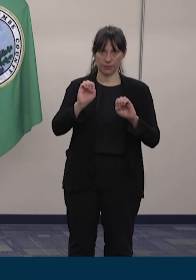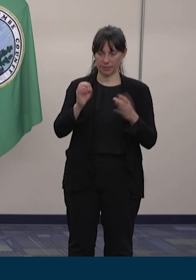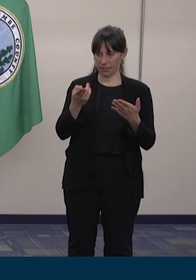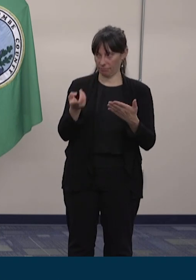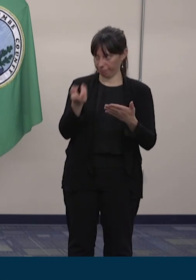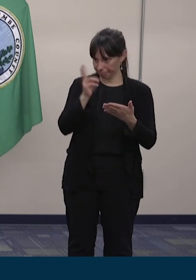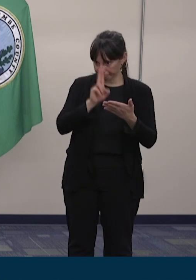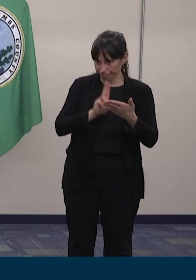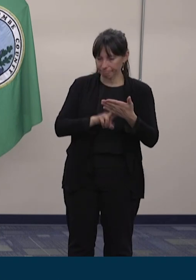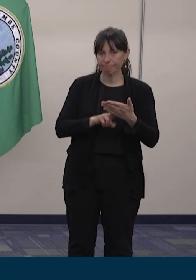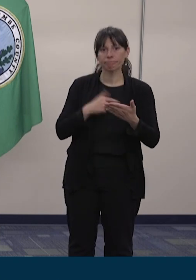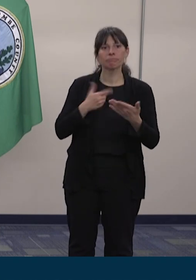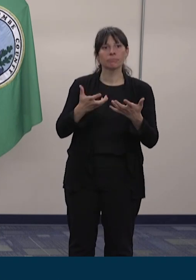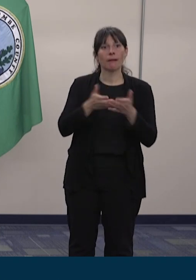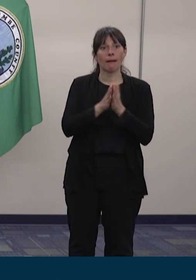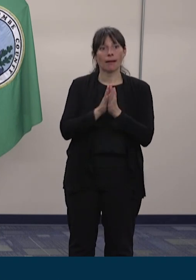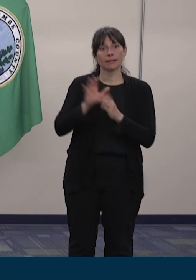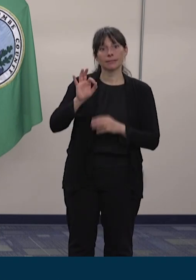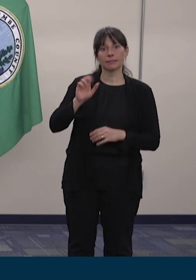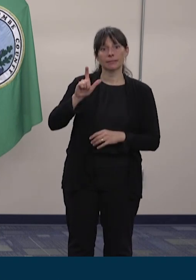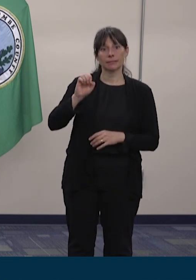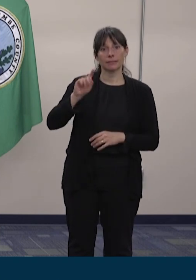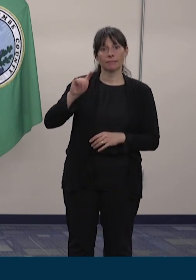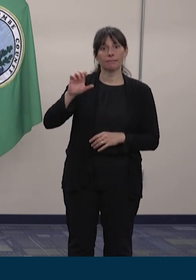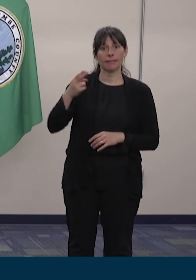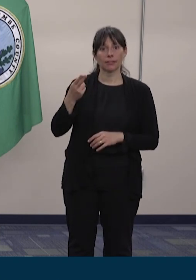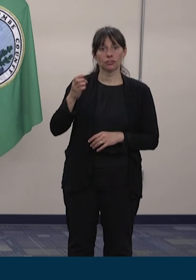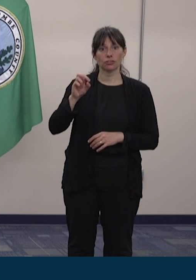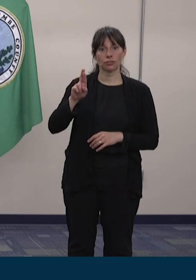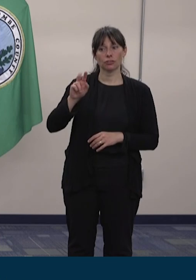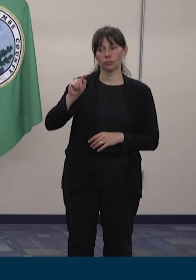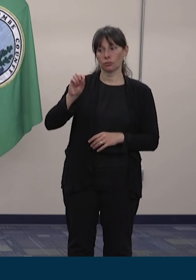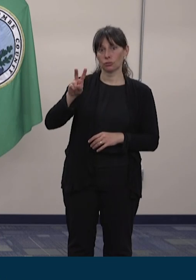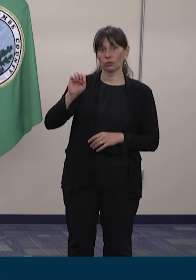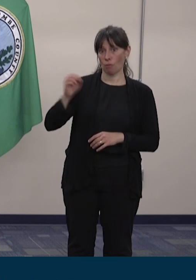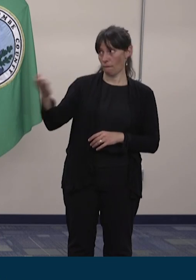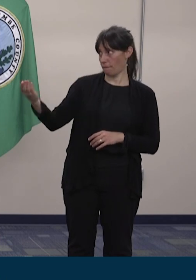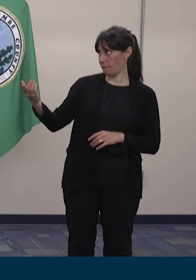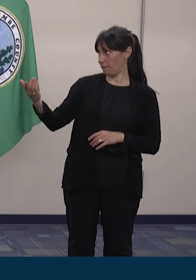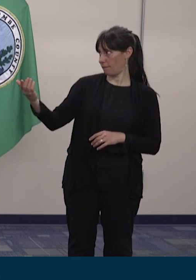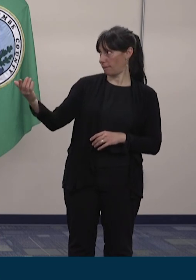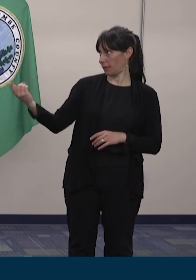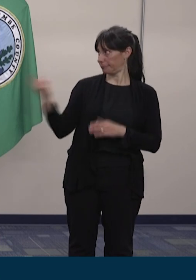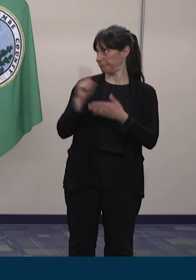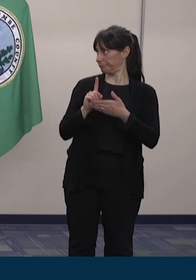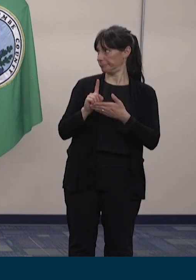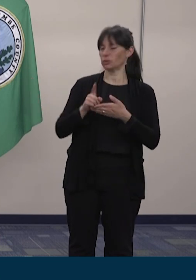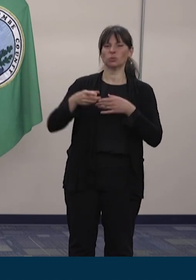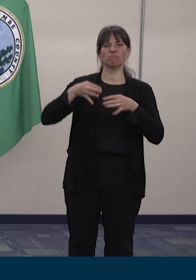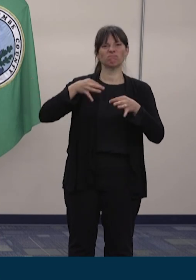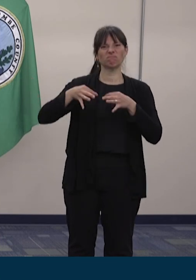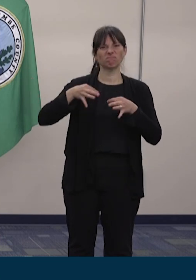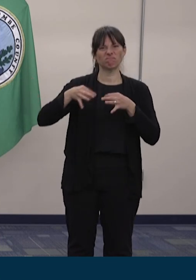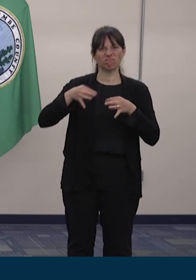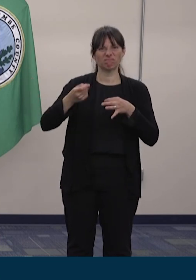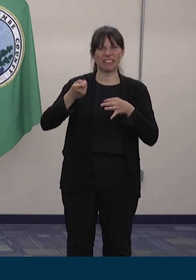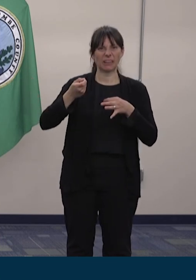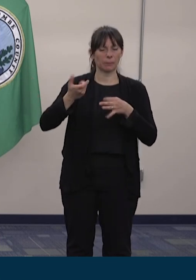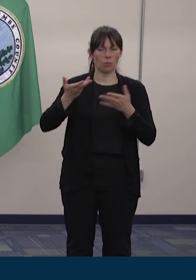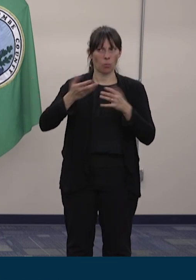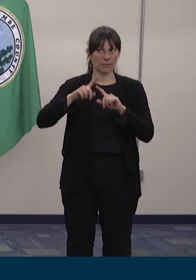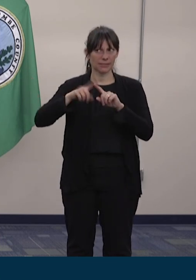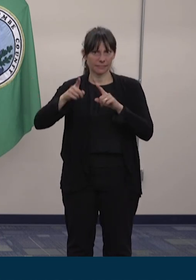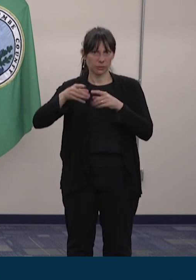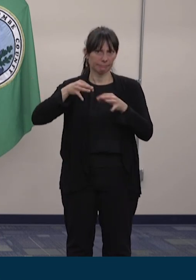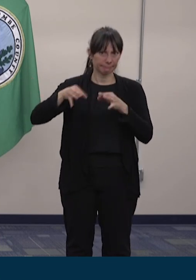And I'd like to Y me invite Fletcher gustaría Tove invitar a to come up Fletcher to Tove a talk a little que bit more hable detail más about these revisions and other county planning acerca efforts related to